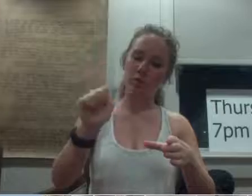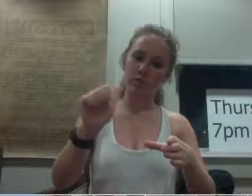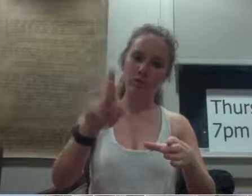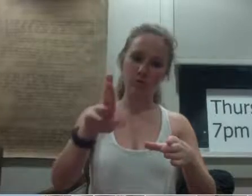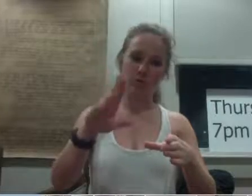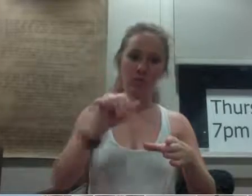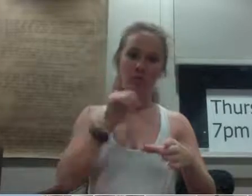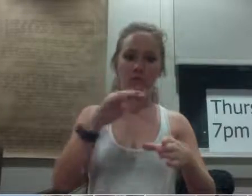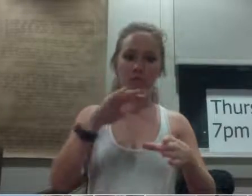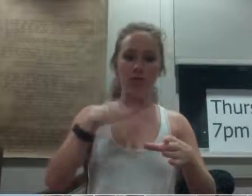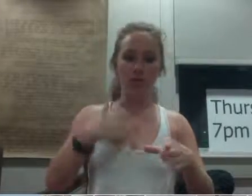And they have a nucleus.